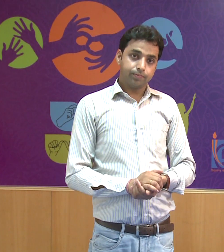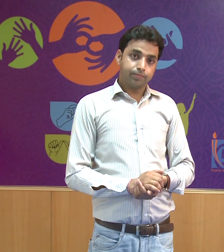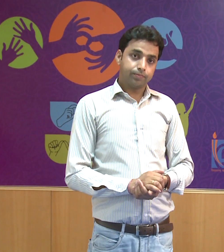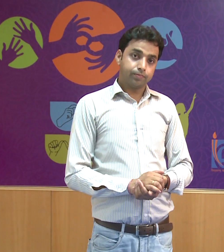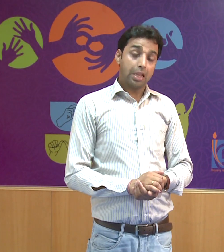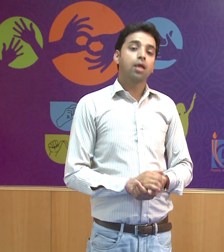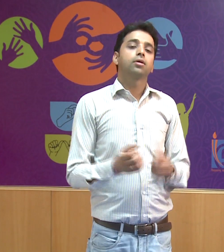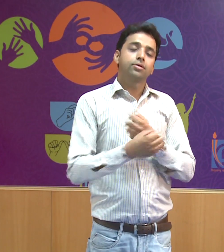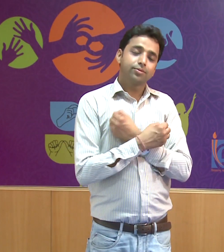Dear learners,